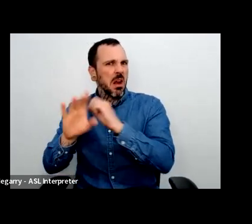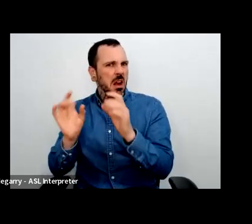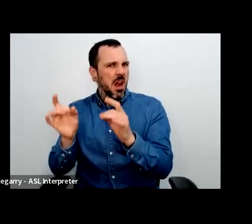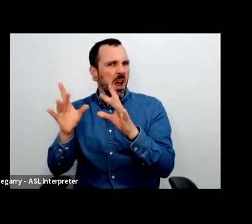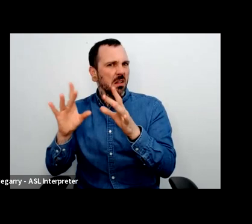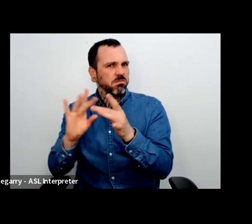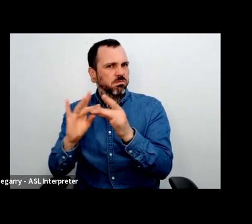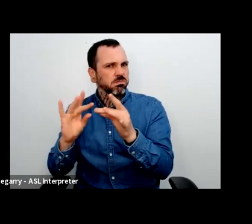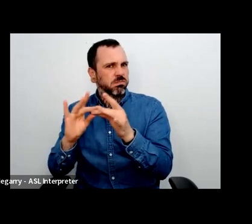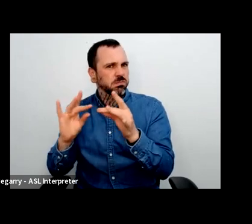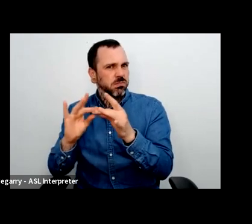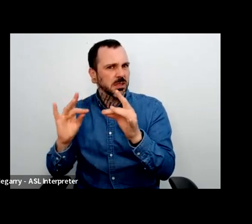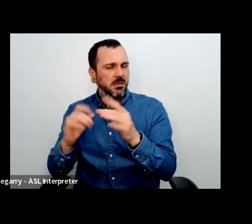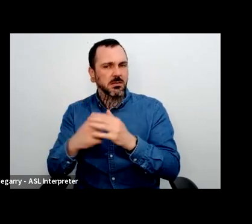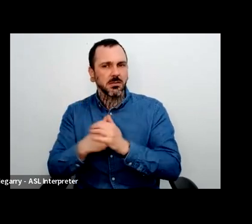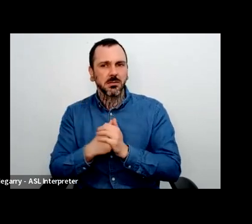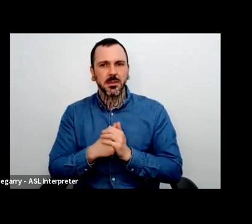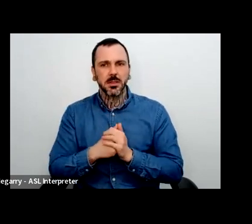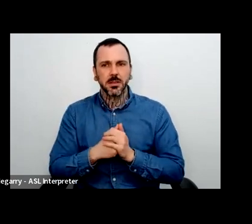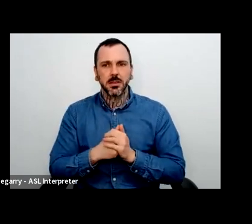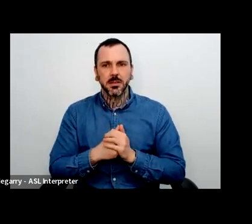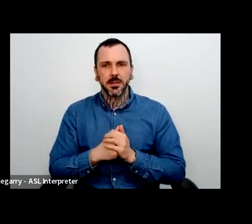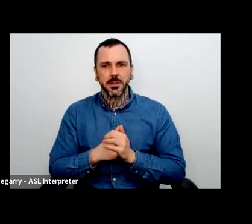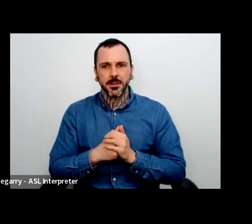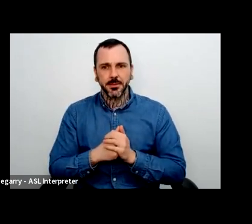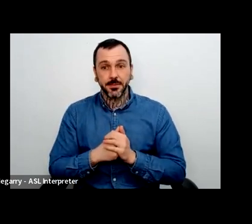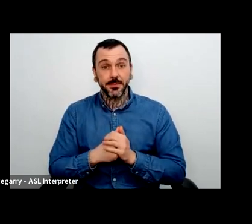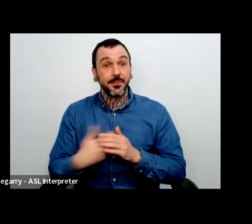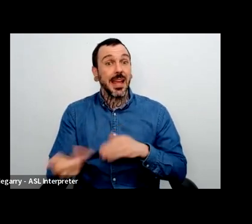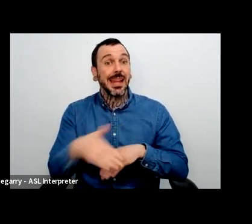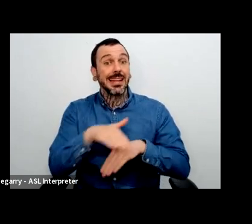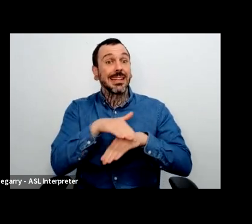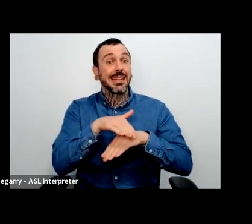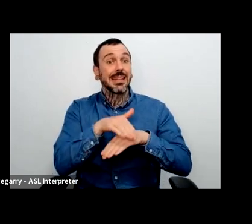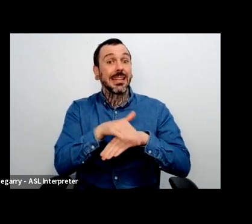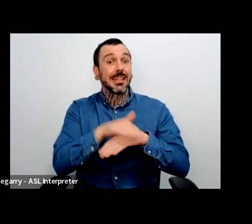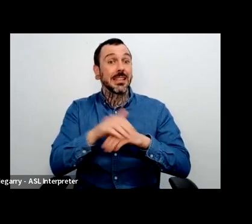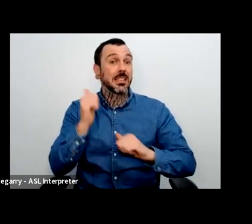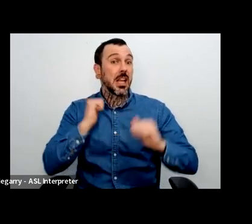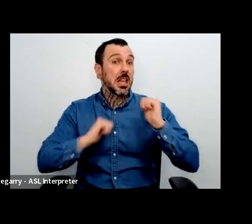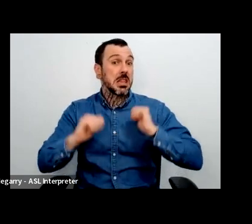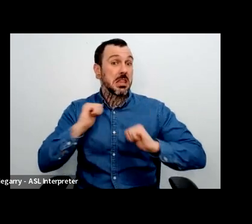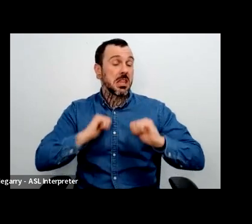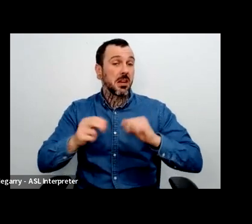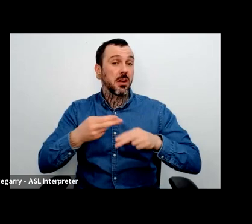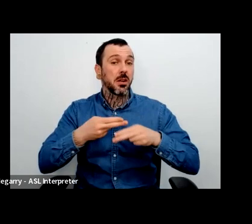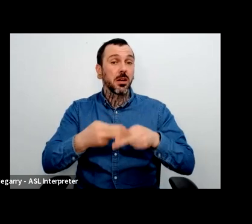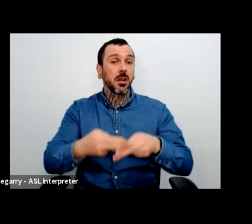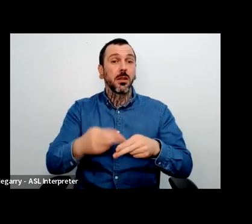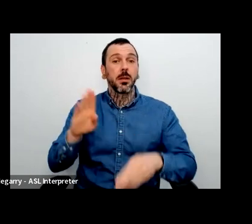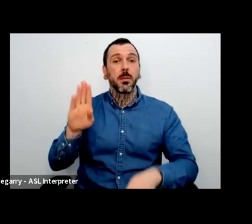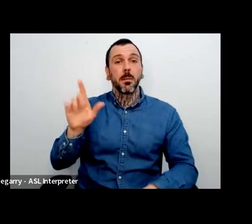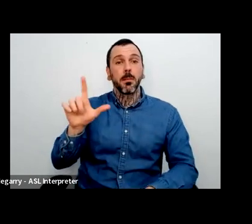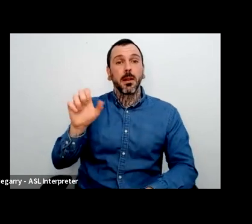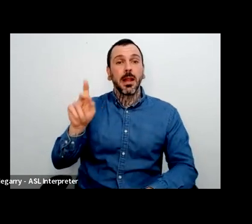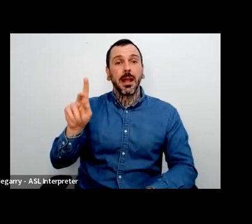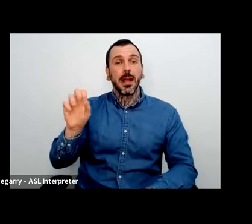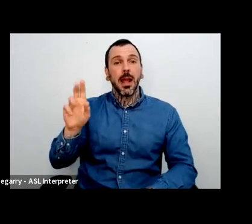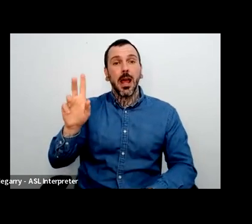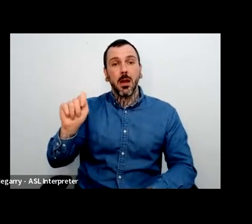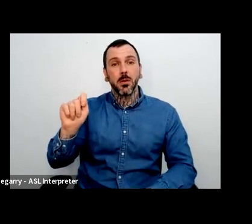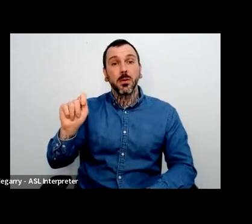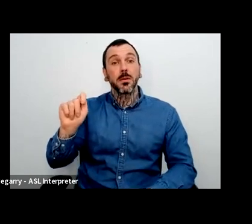in and around an event here that my colleagues at English Theatre hosted called the Blackout Night, and around a production of Is God Is.